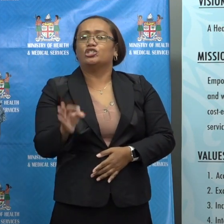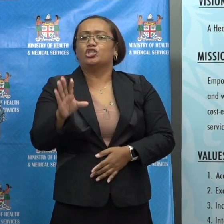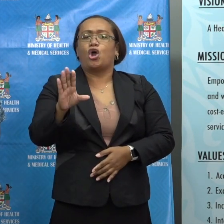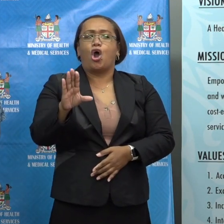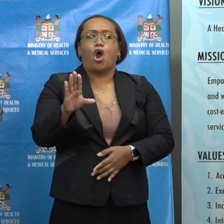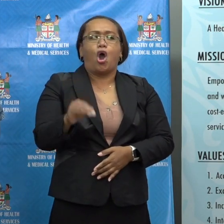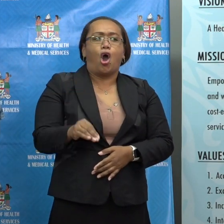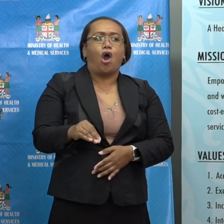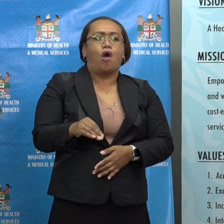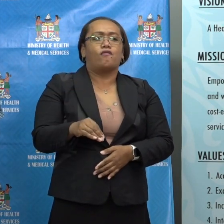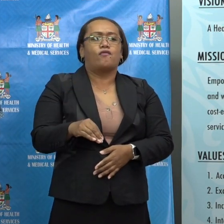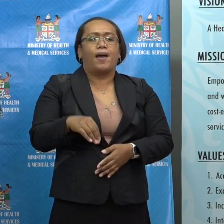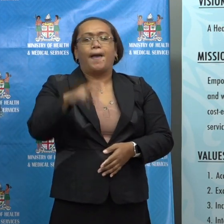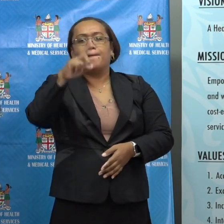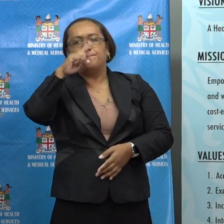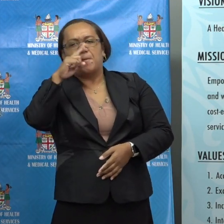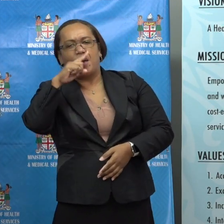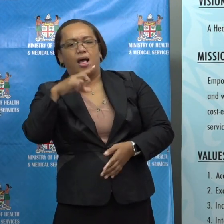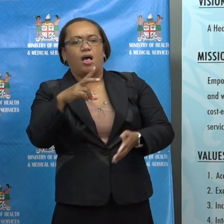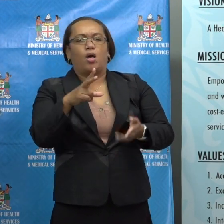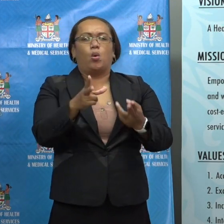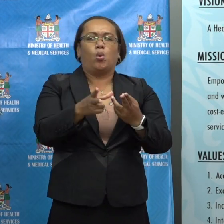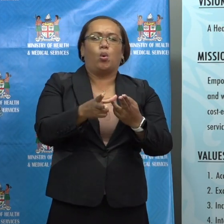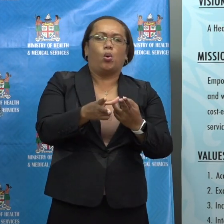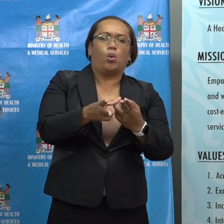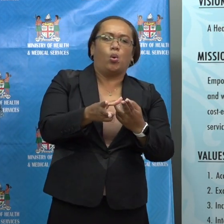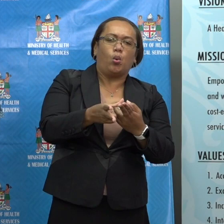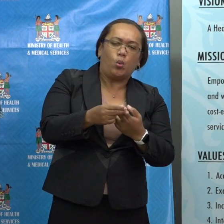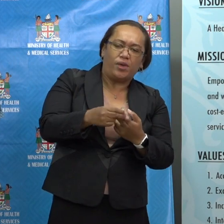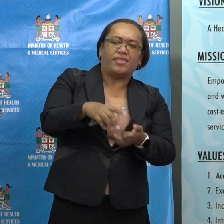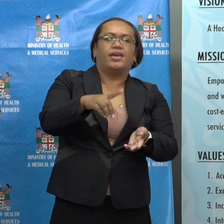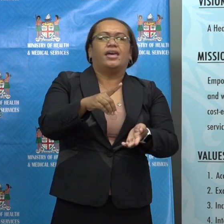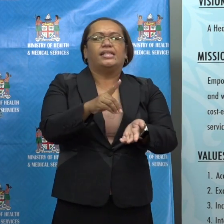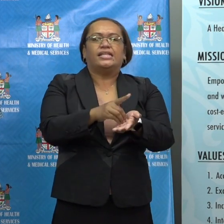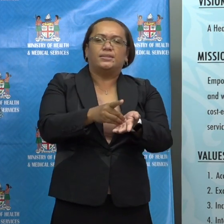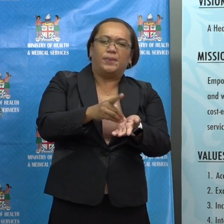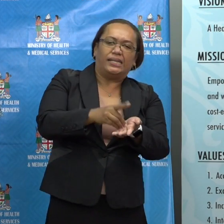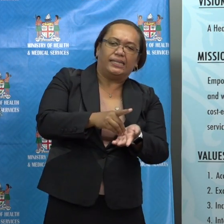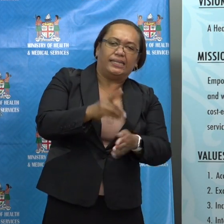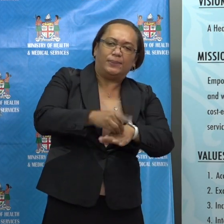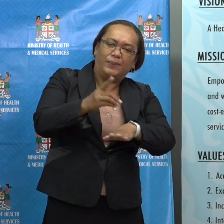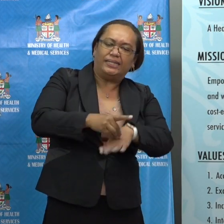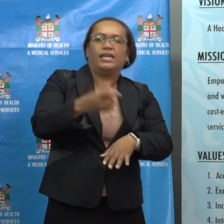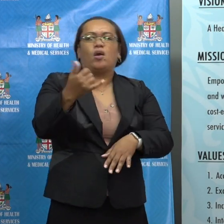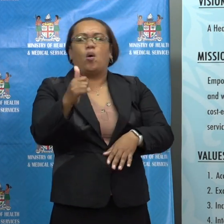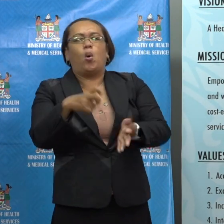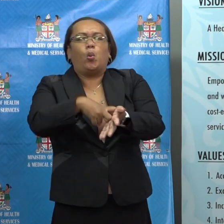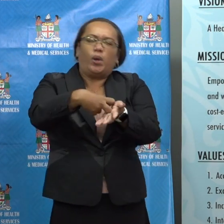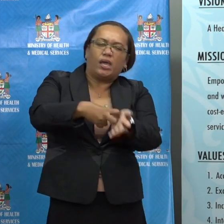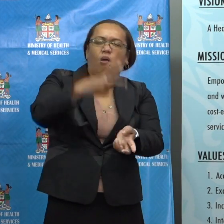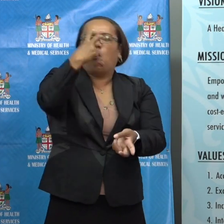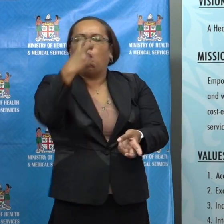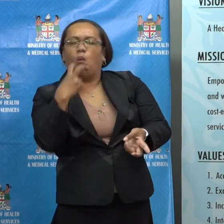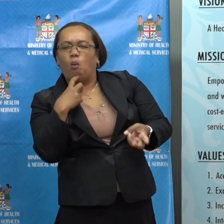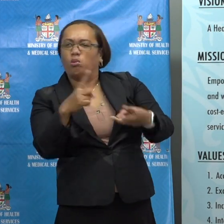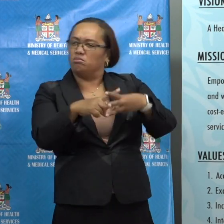groups, the elderly and those living with chronic illnesses that have been vaccinated in the past vaccine